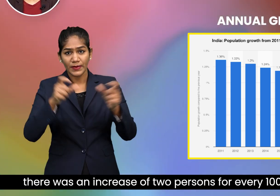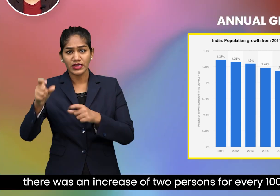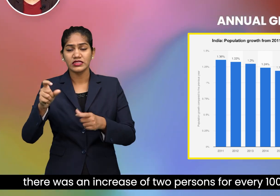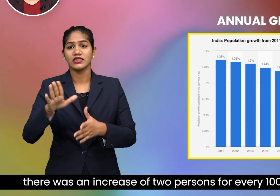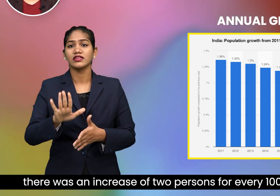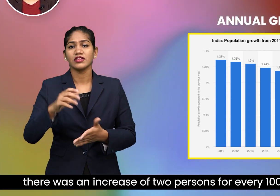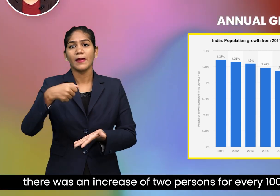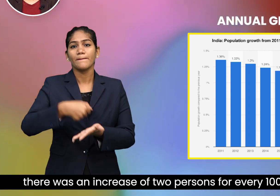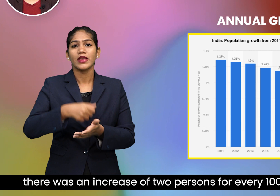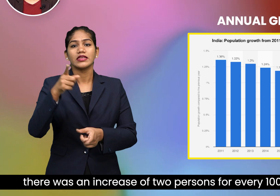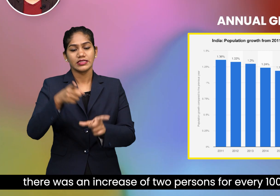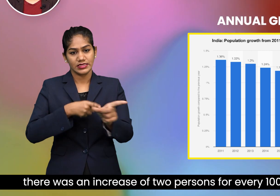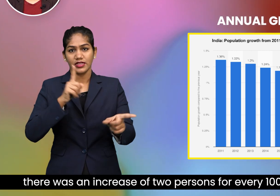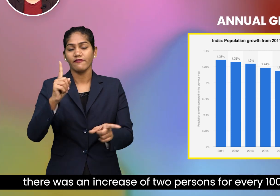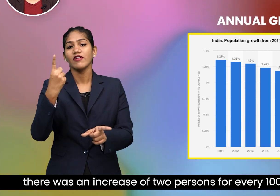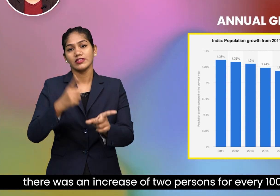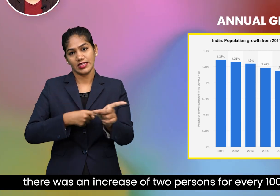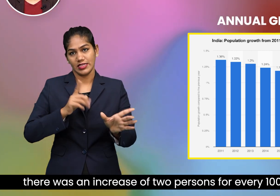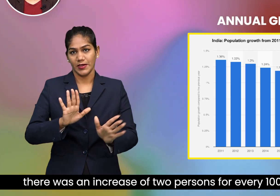year.